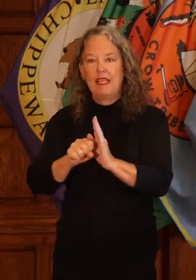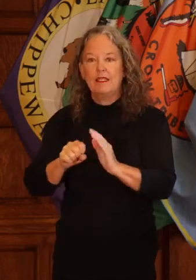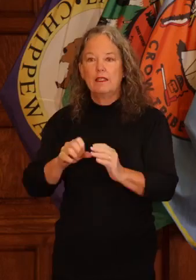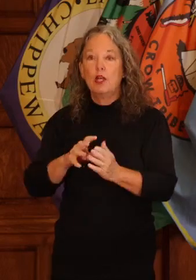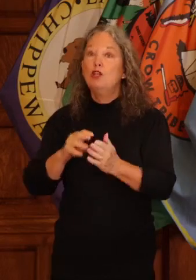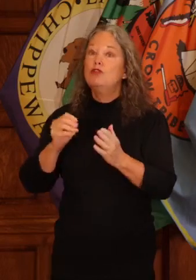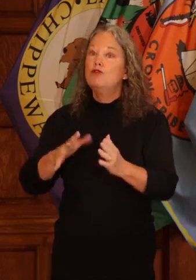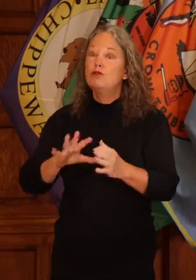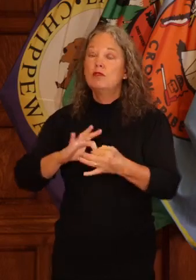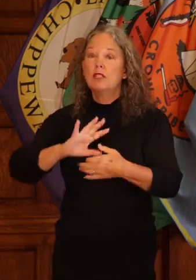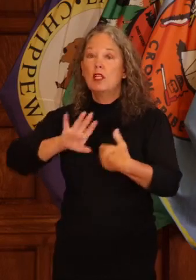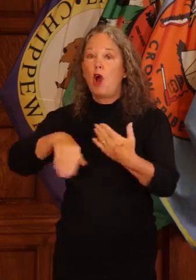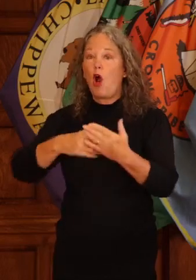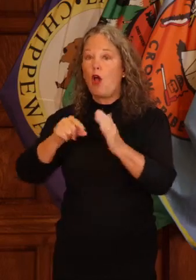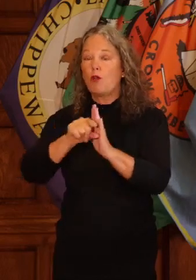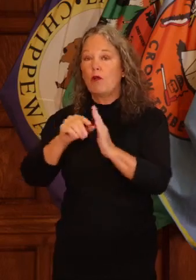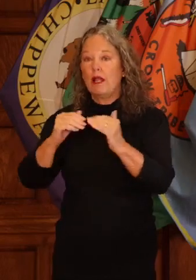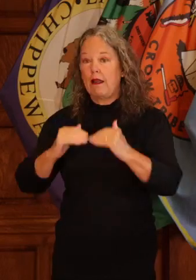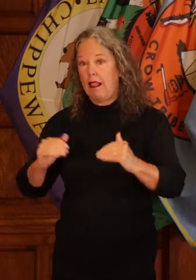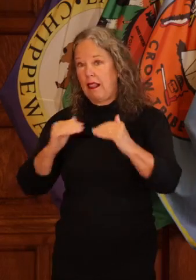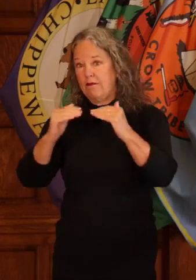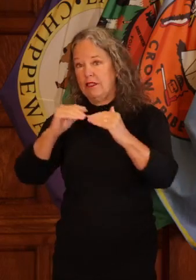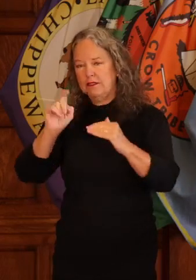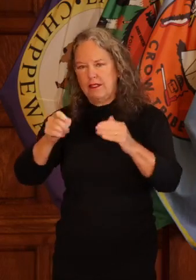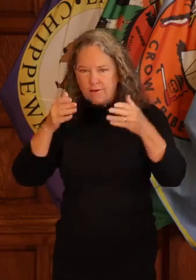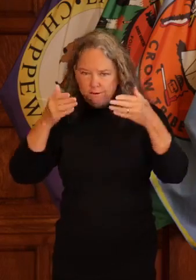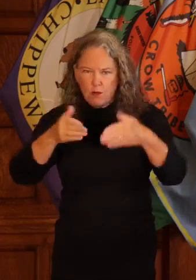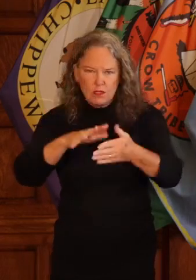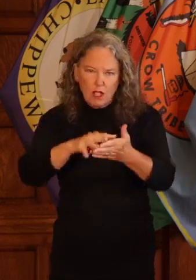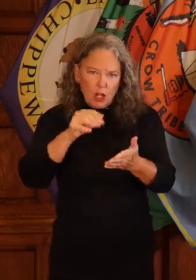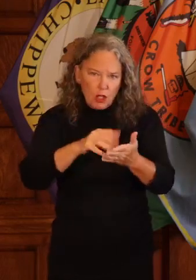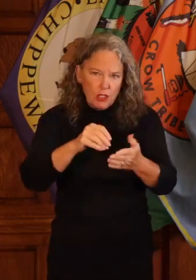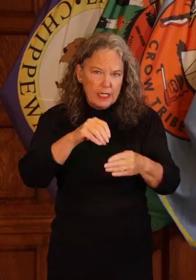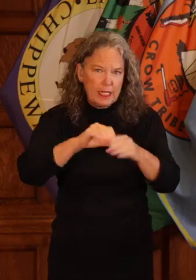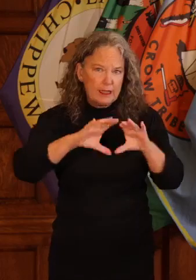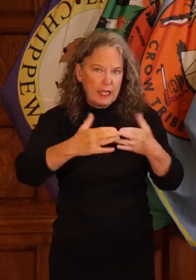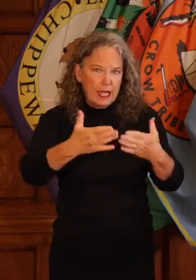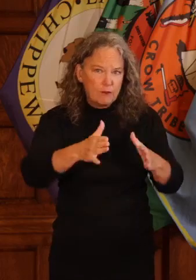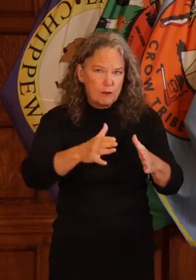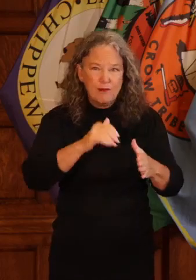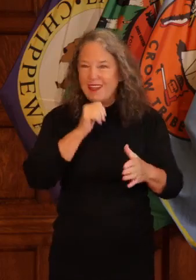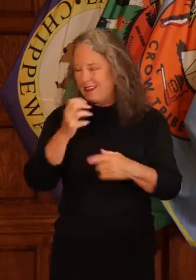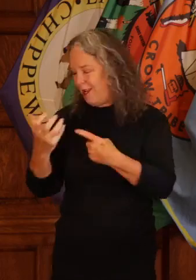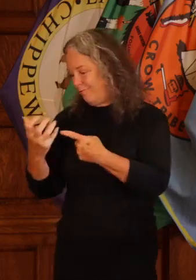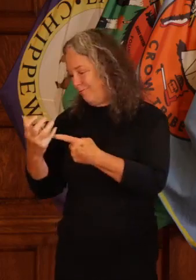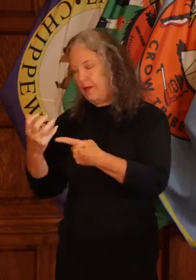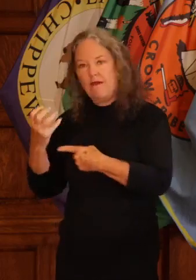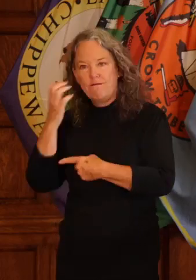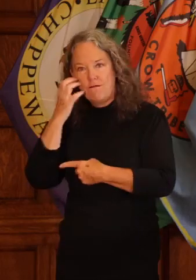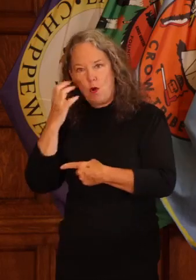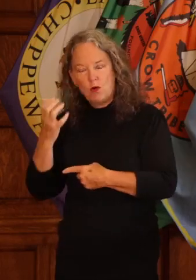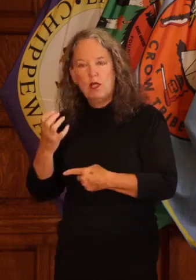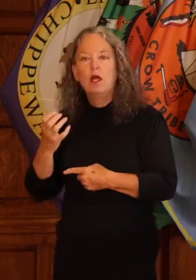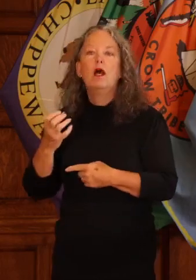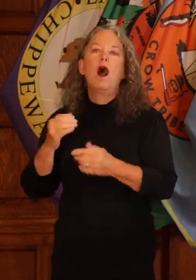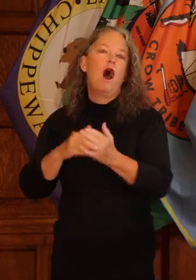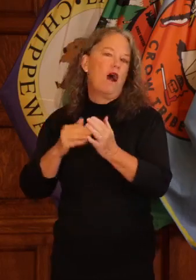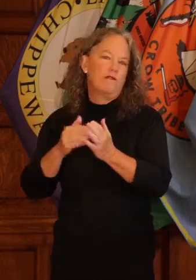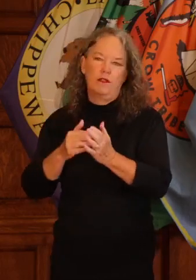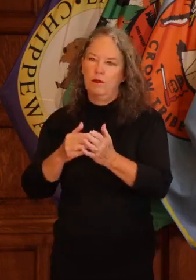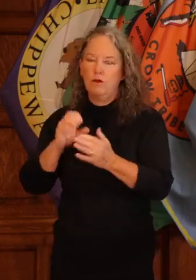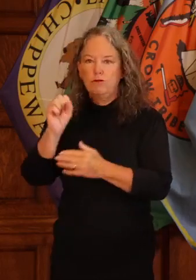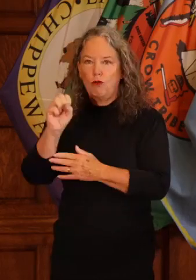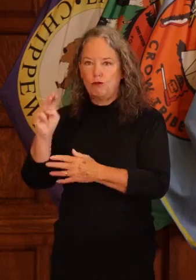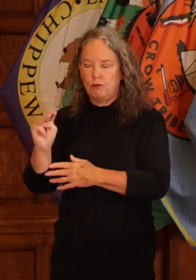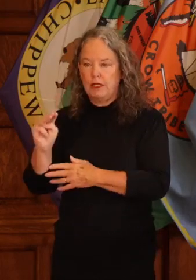of all grade levels should be focused on learning when they're in the classroom, not their cell phone. Too often, however, social